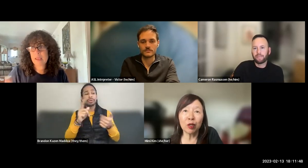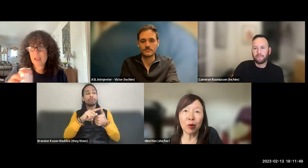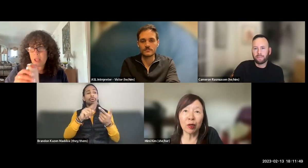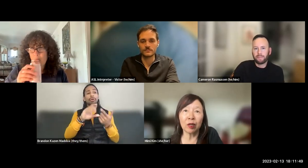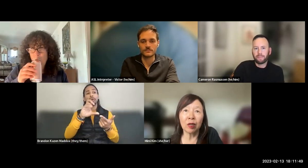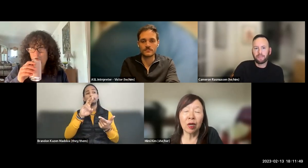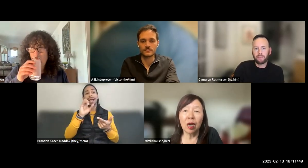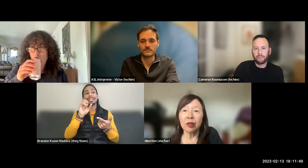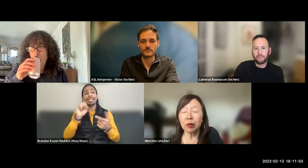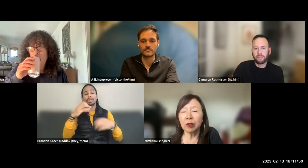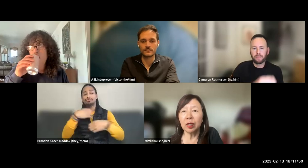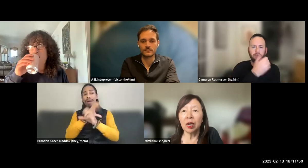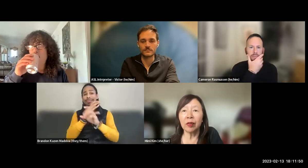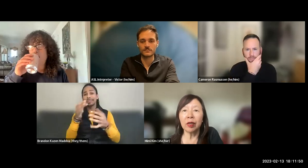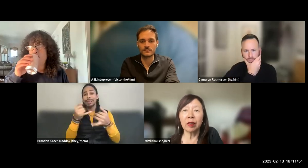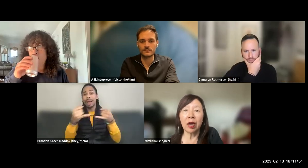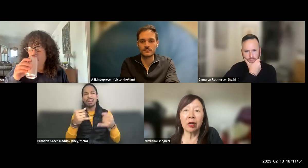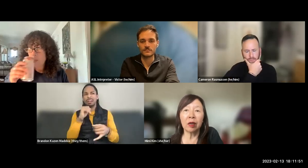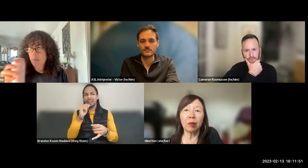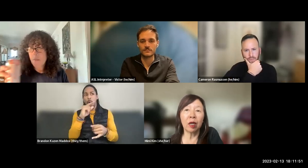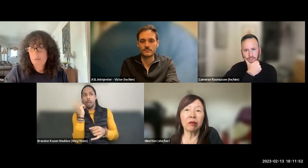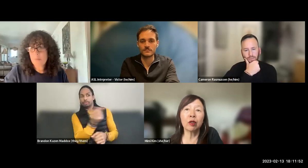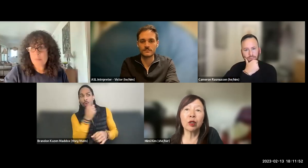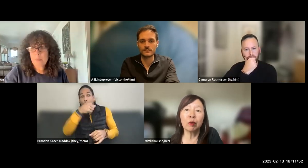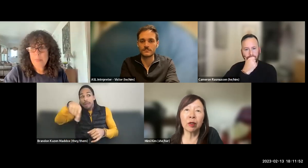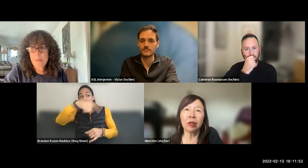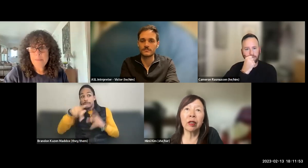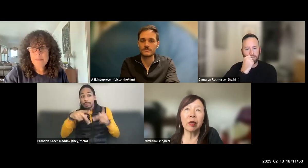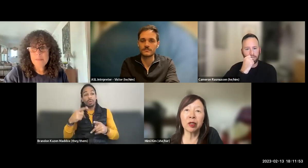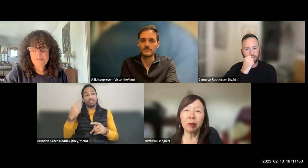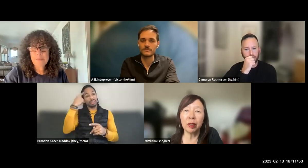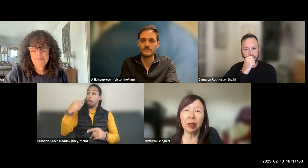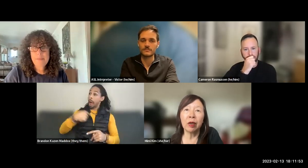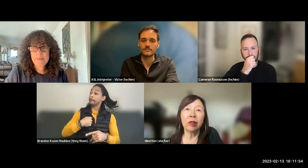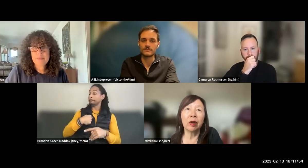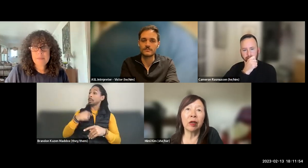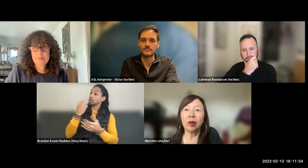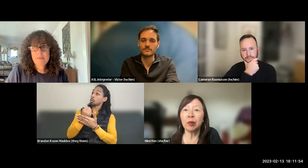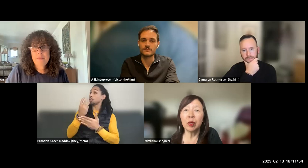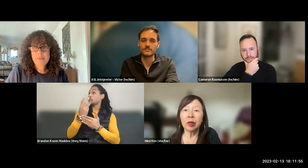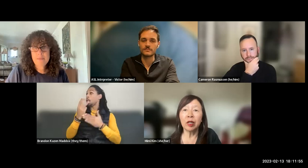themselves a social worker, certainly I think that a lot of social work claims to be